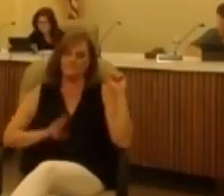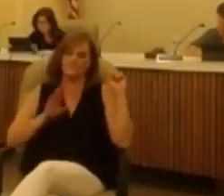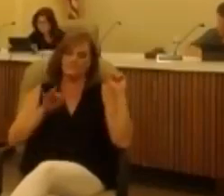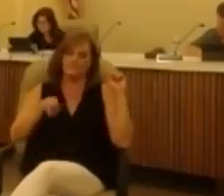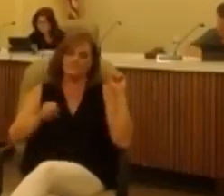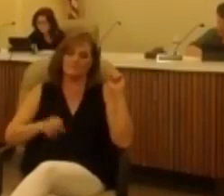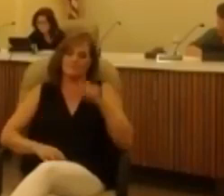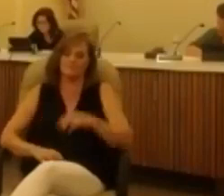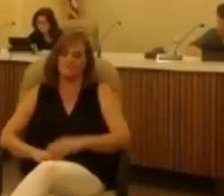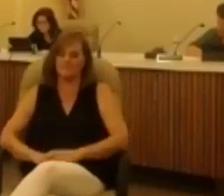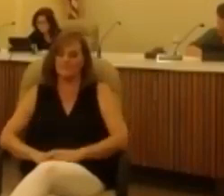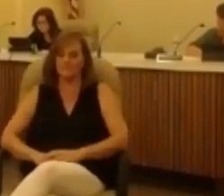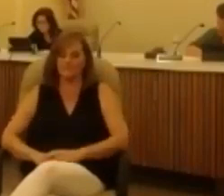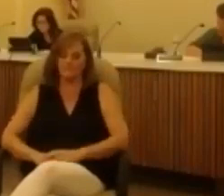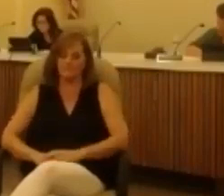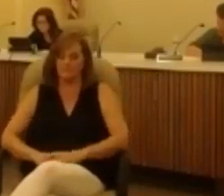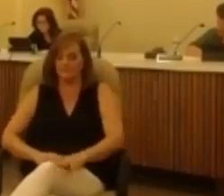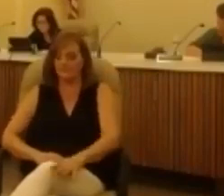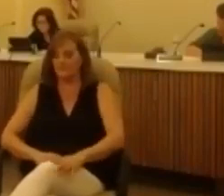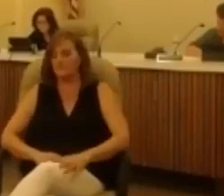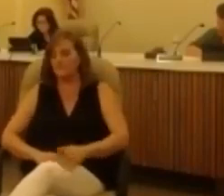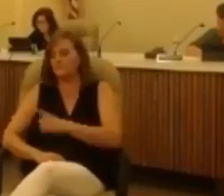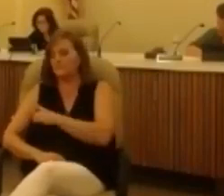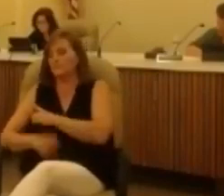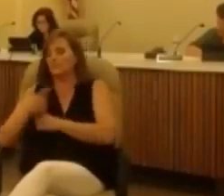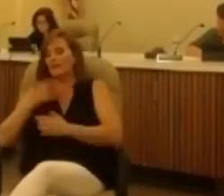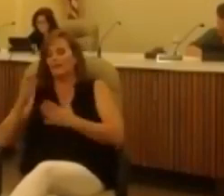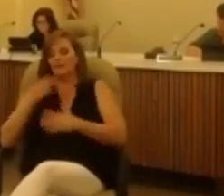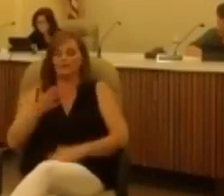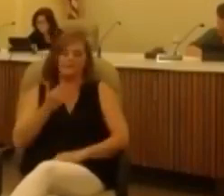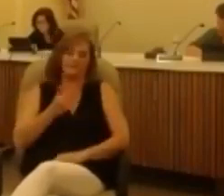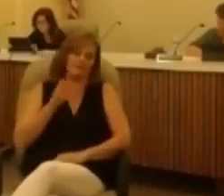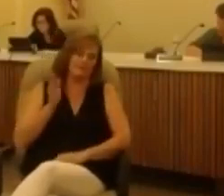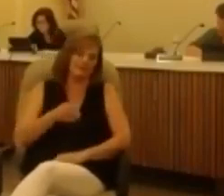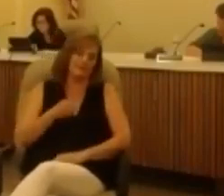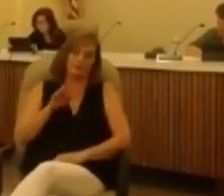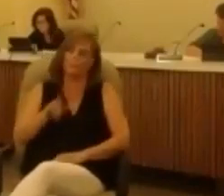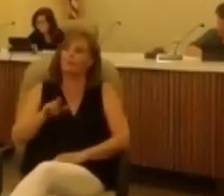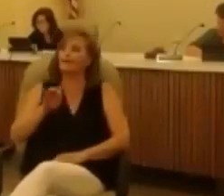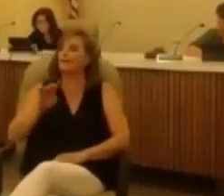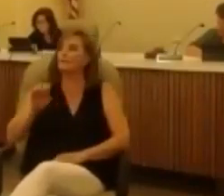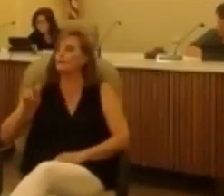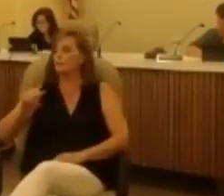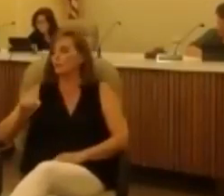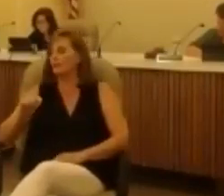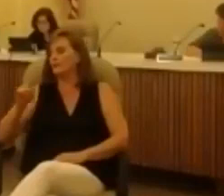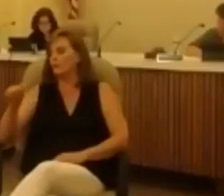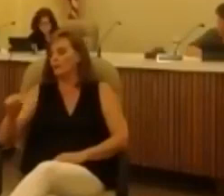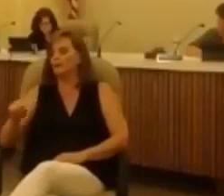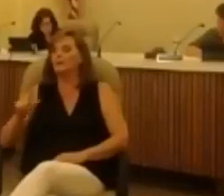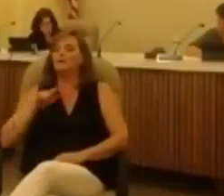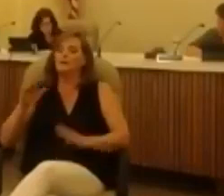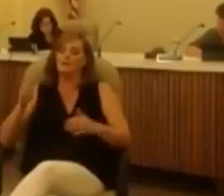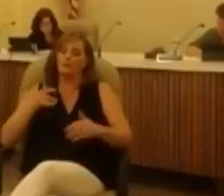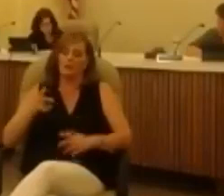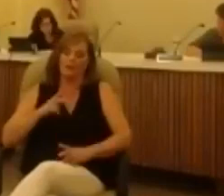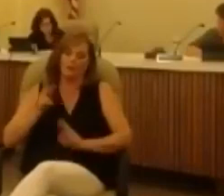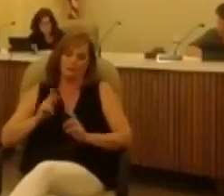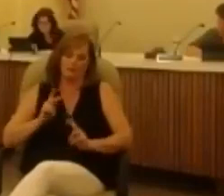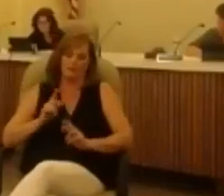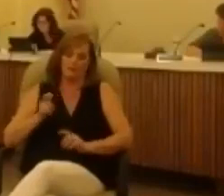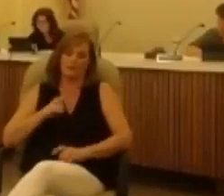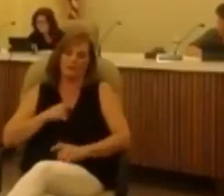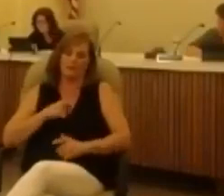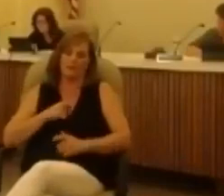Schultz. Aye. Fellow board members, I have resolution 15-182, 2020 to hire personnel and make